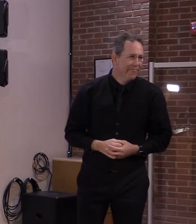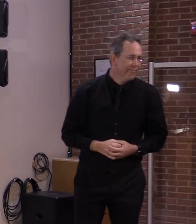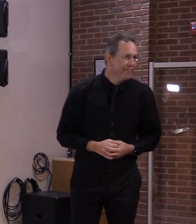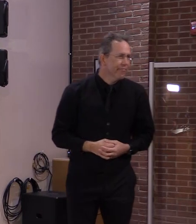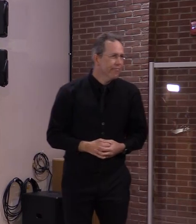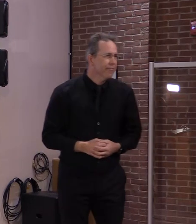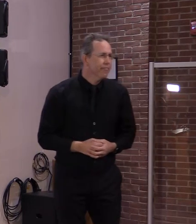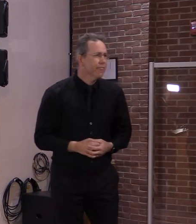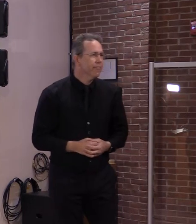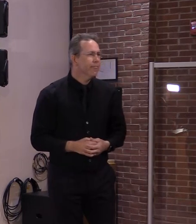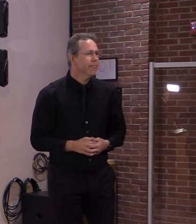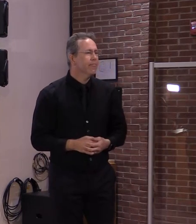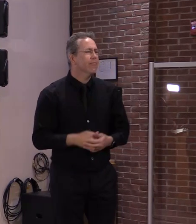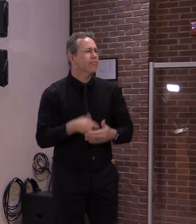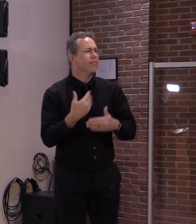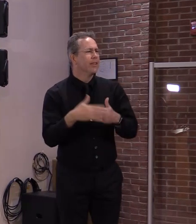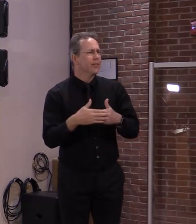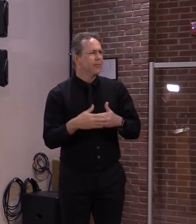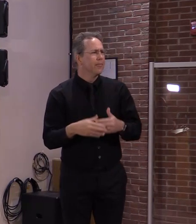Lisa Loomis, Valley Reporter.